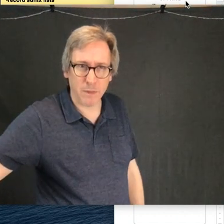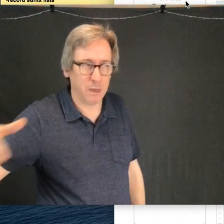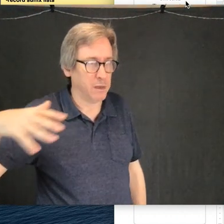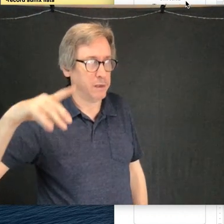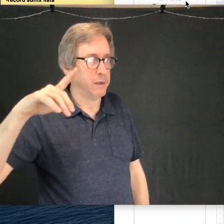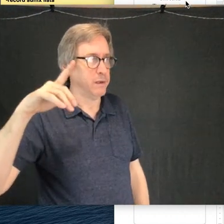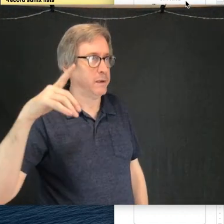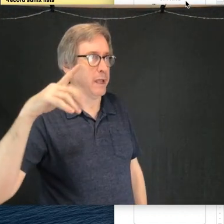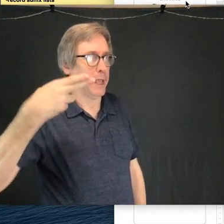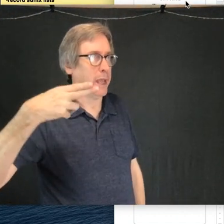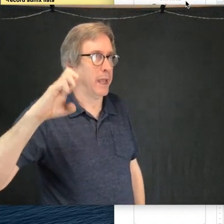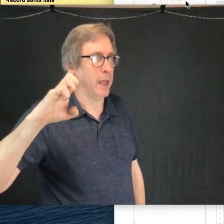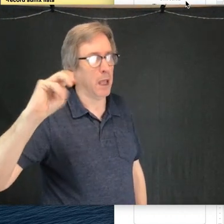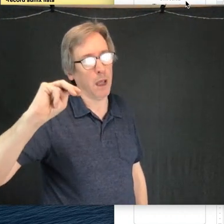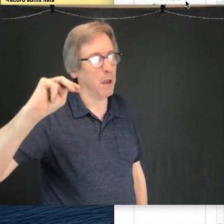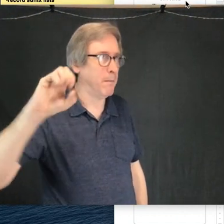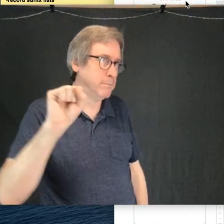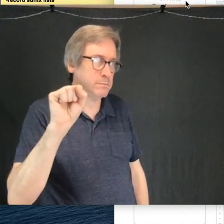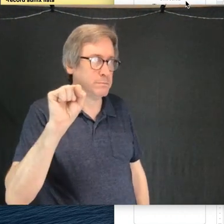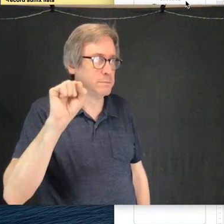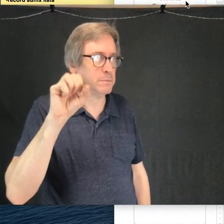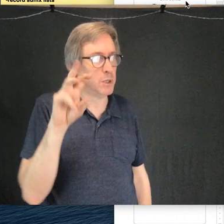blah.